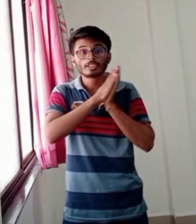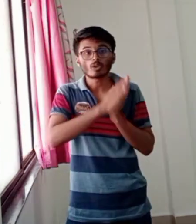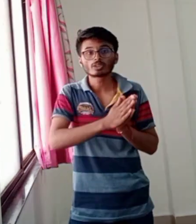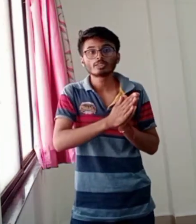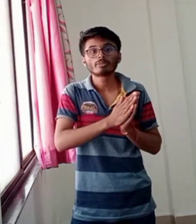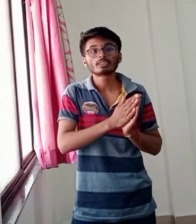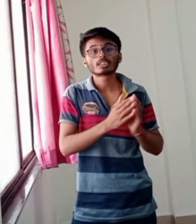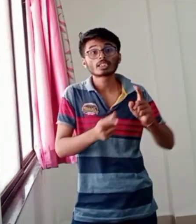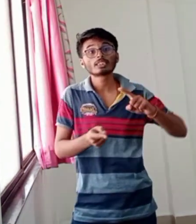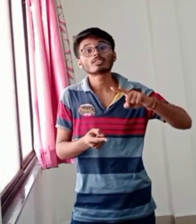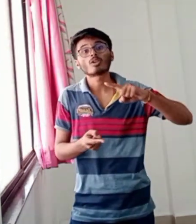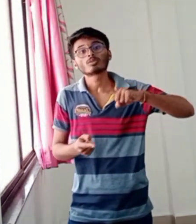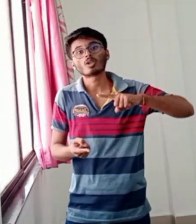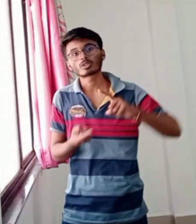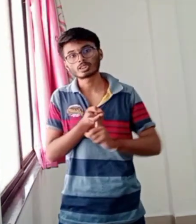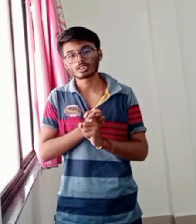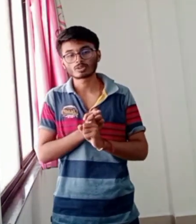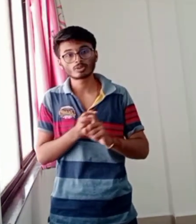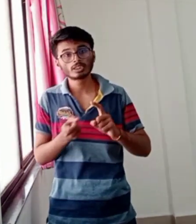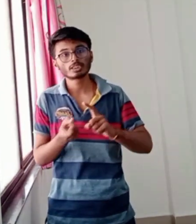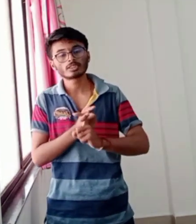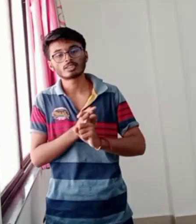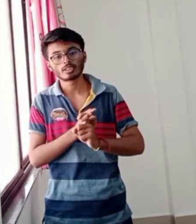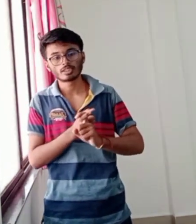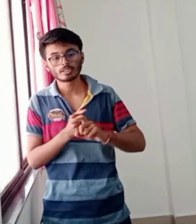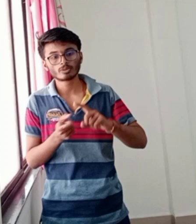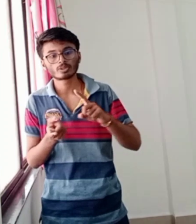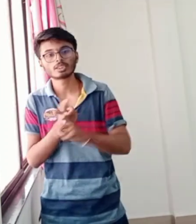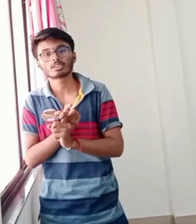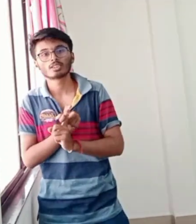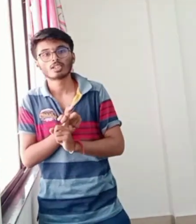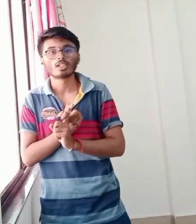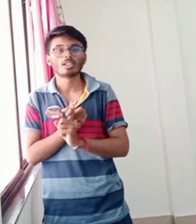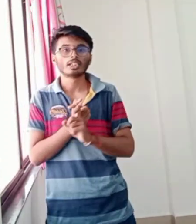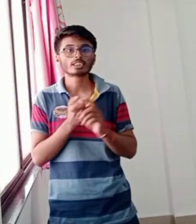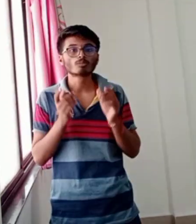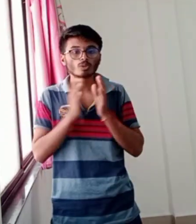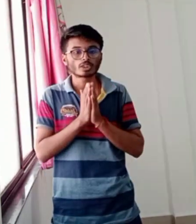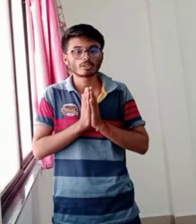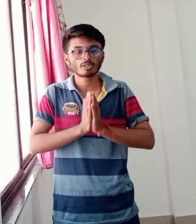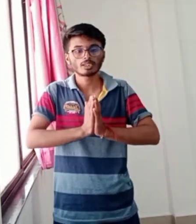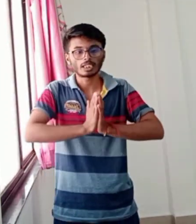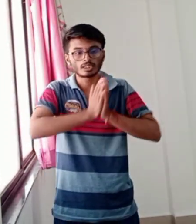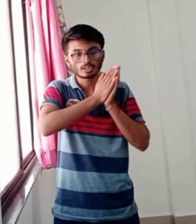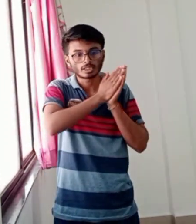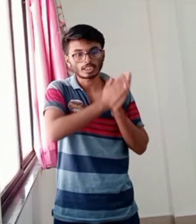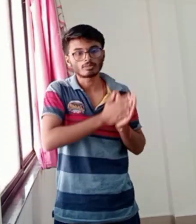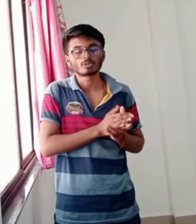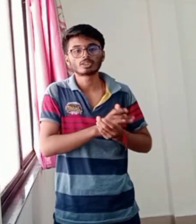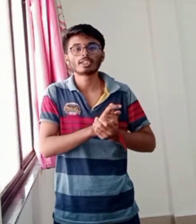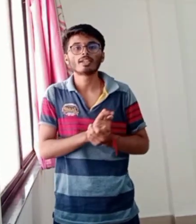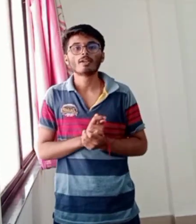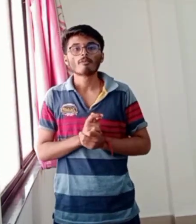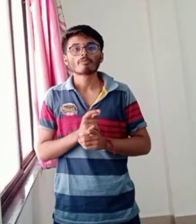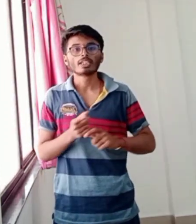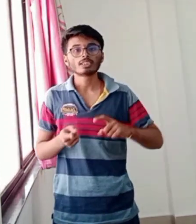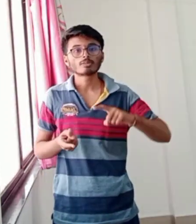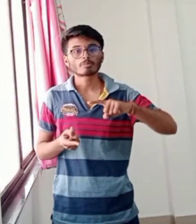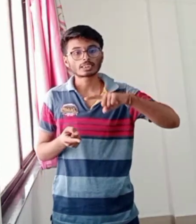Deoxy means releasing of the oxygen, so it is due to this it is more stable than the ribose. Then it is present